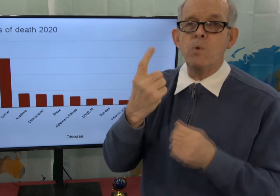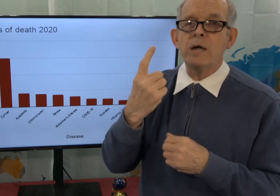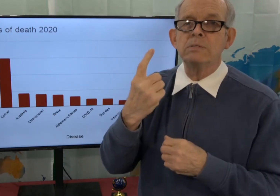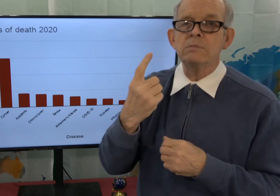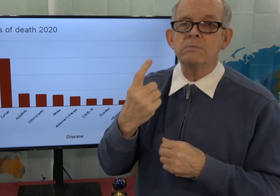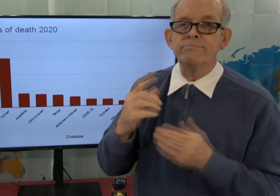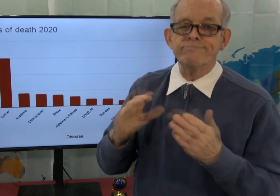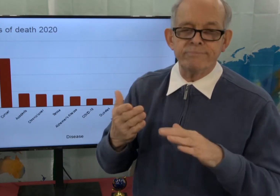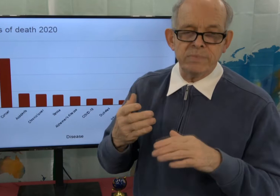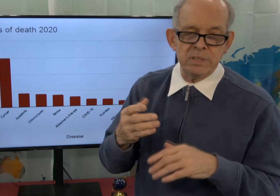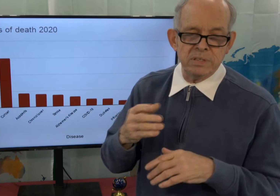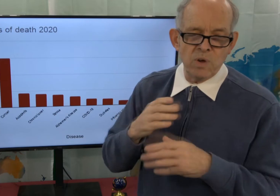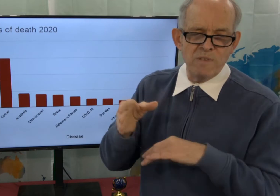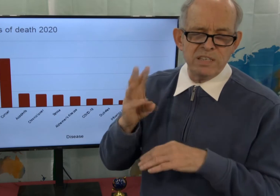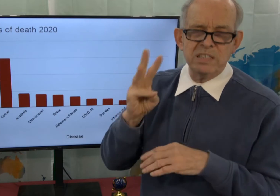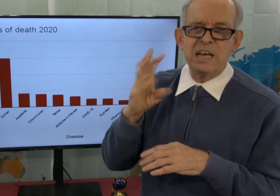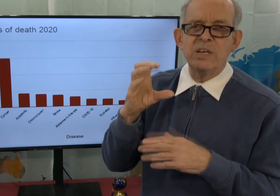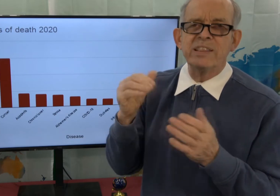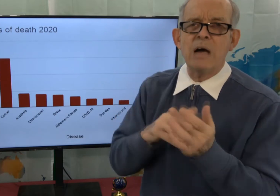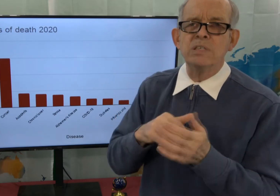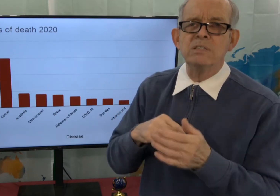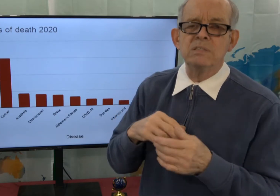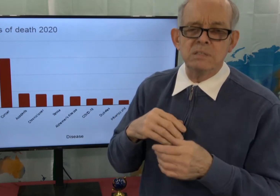one. Over 600,000.